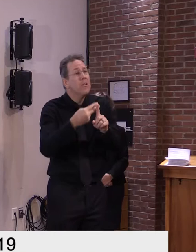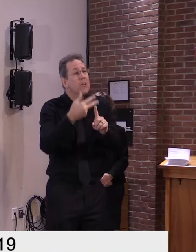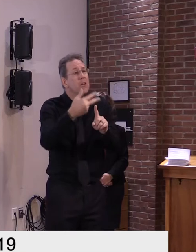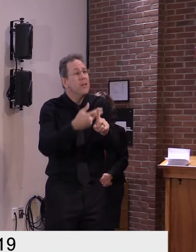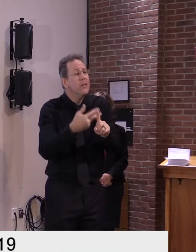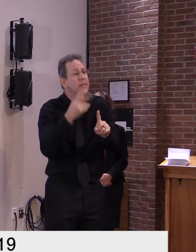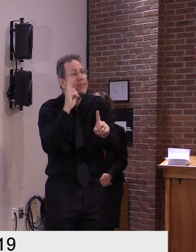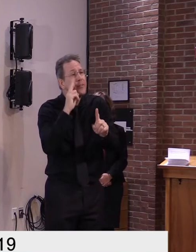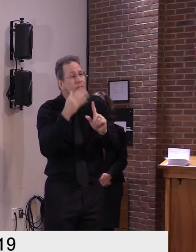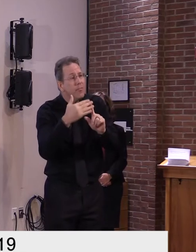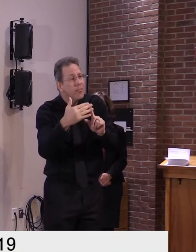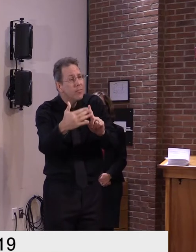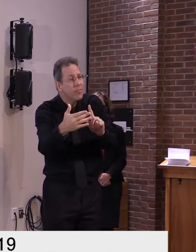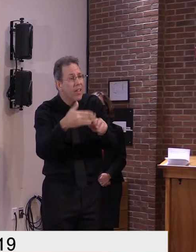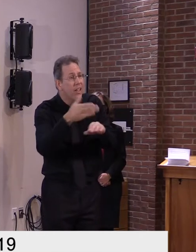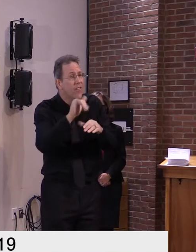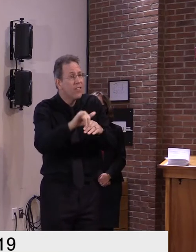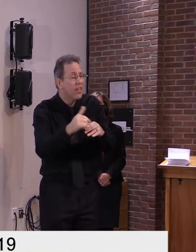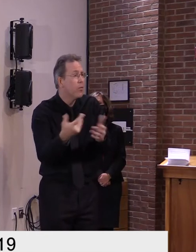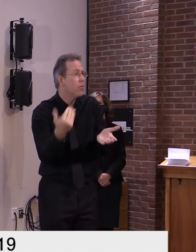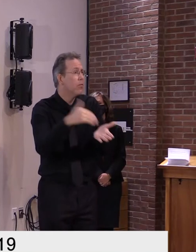to the finish line.